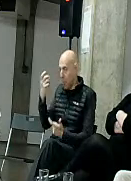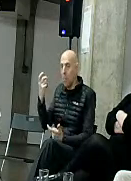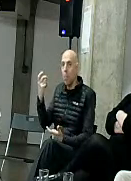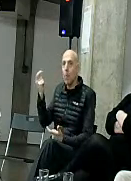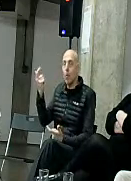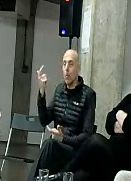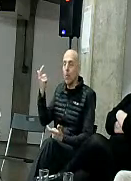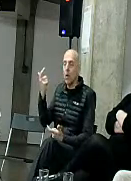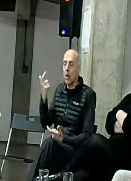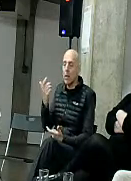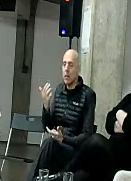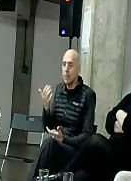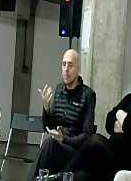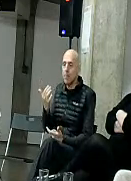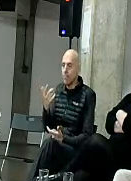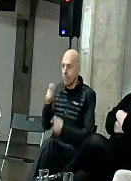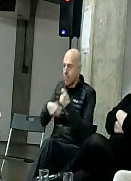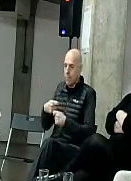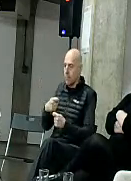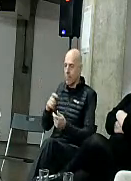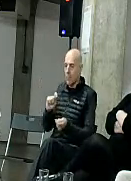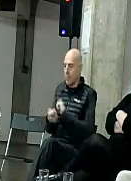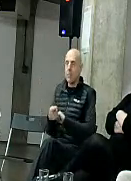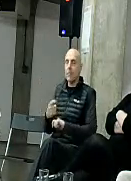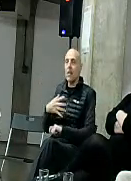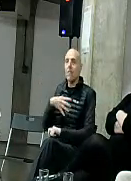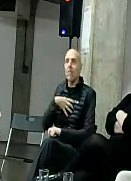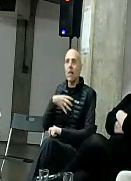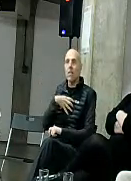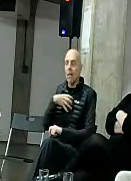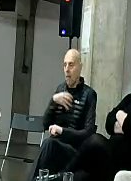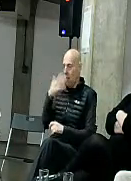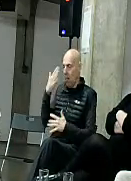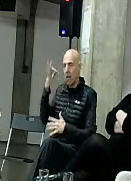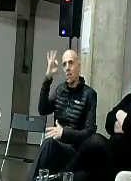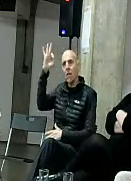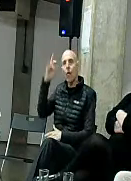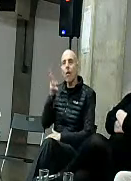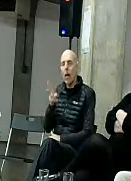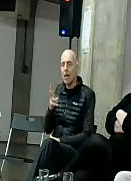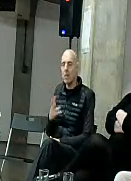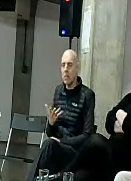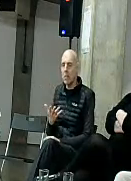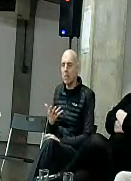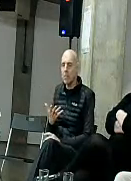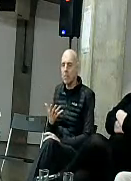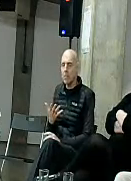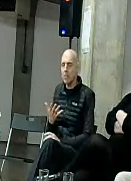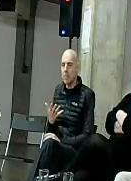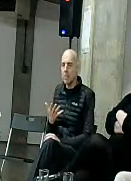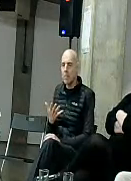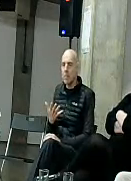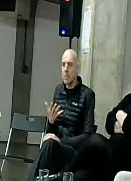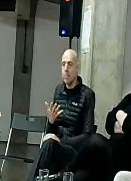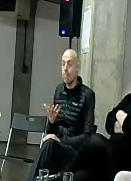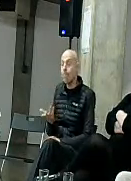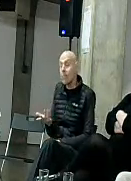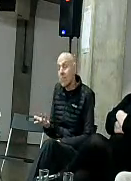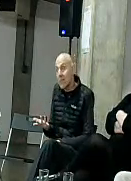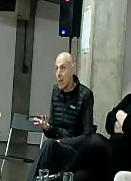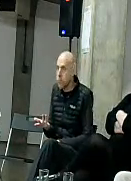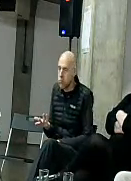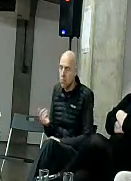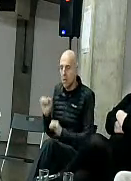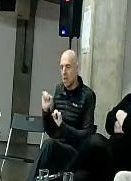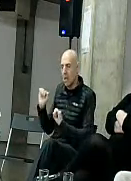the fearful psychotic state. And he, in only the way that Jack